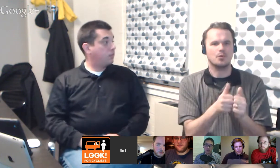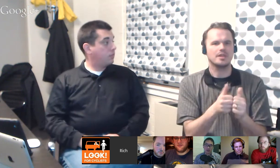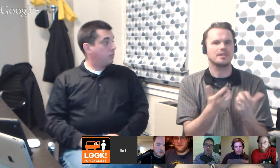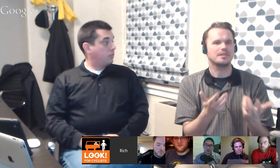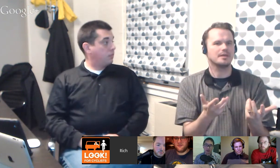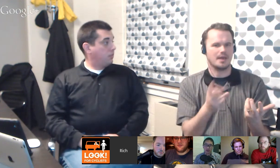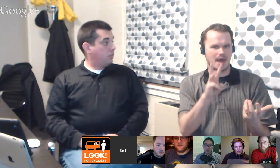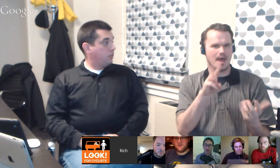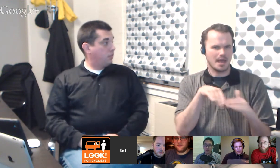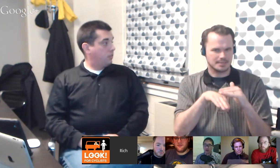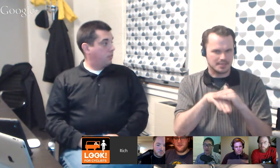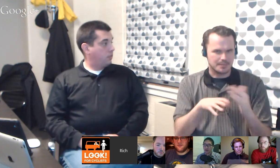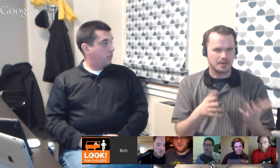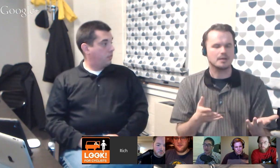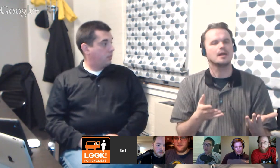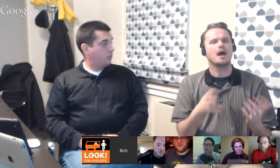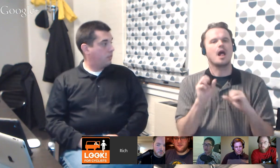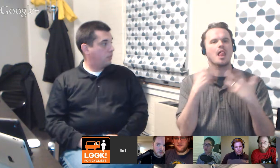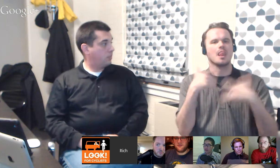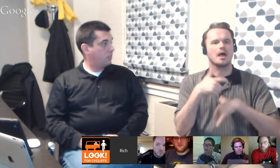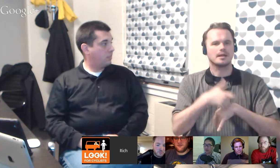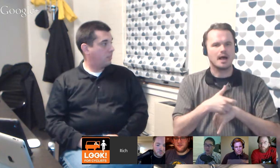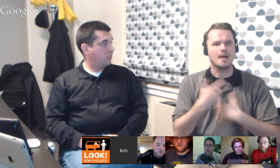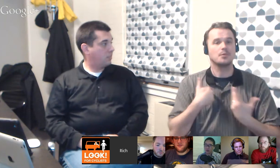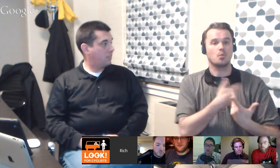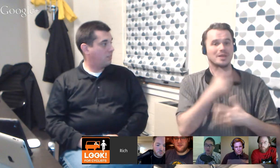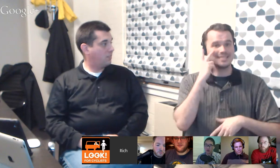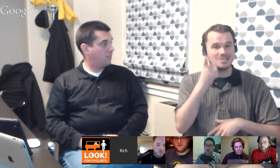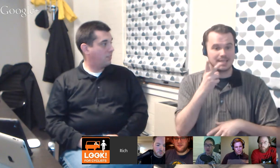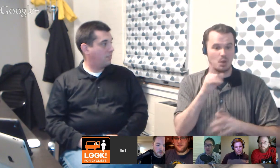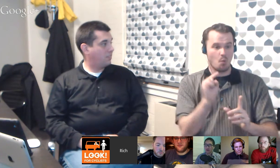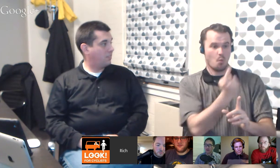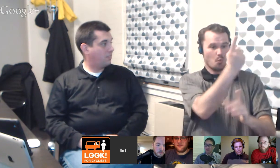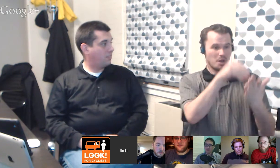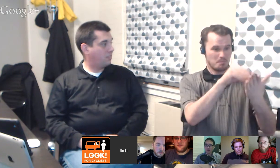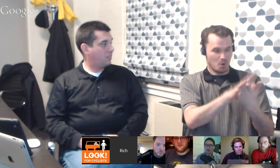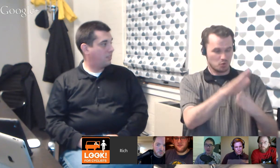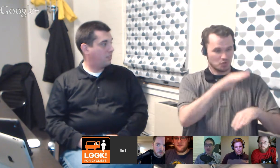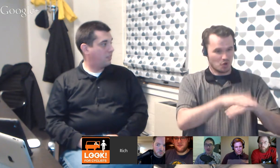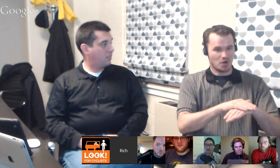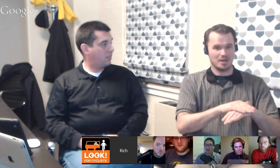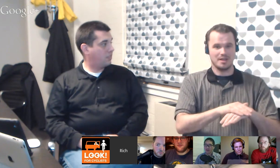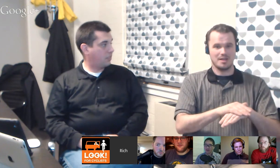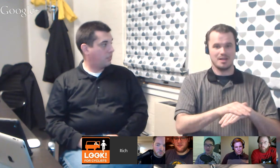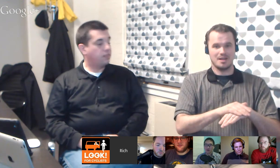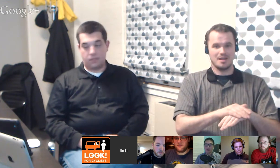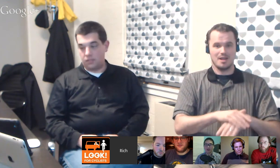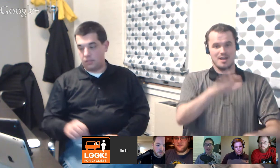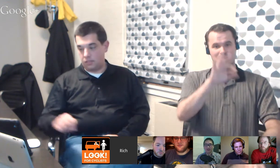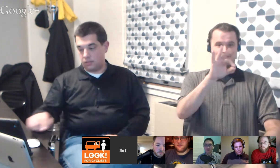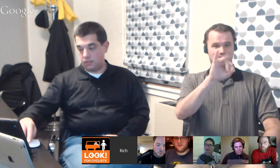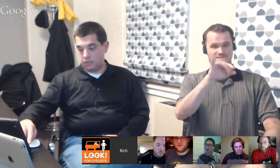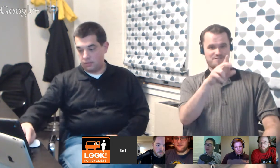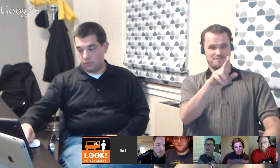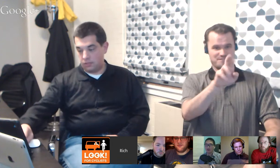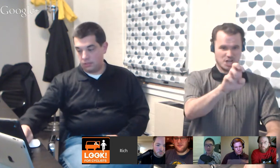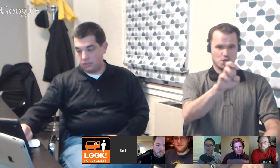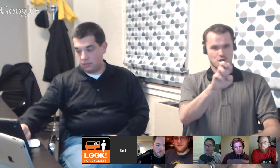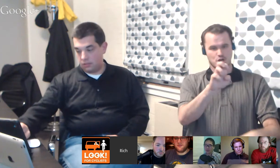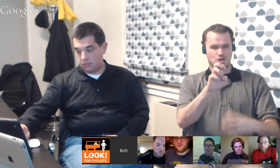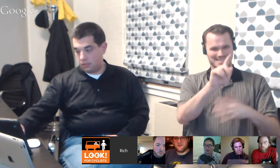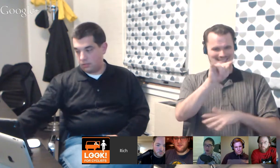web accessibility. A lot of times we see like one post on like figure tag is accessible, right? Then we're like, oh,